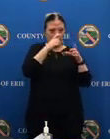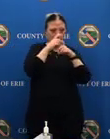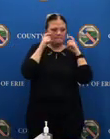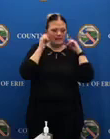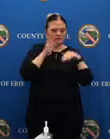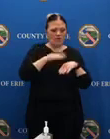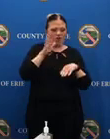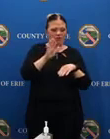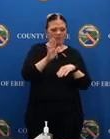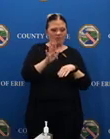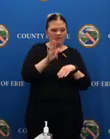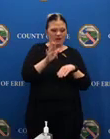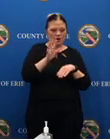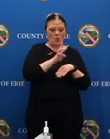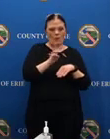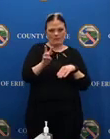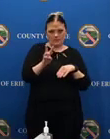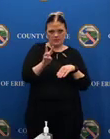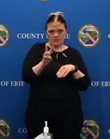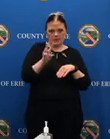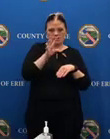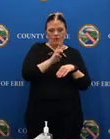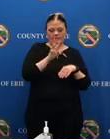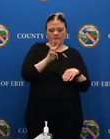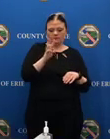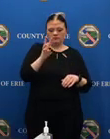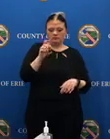on their website, and so if you go to their website,